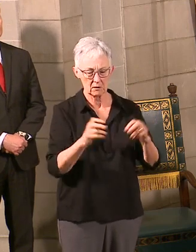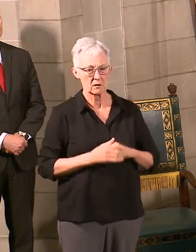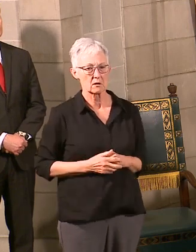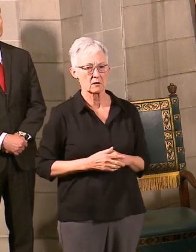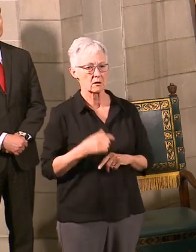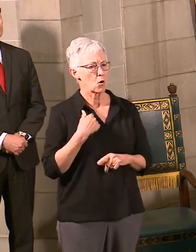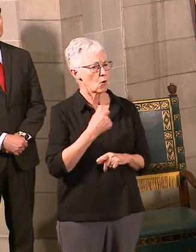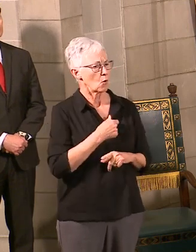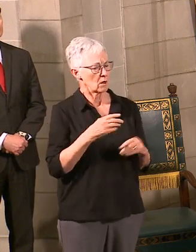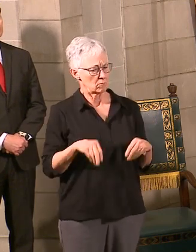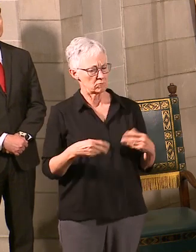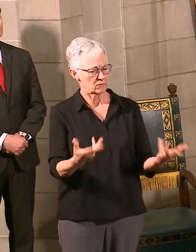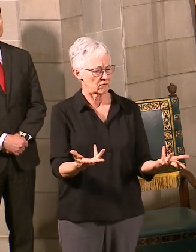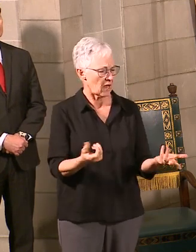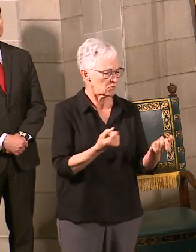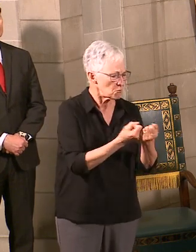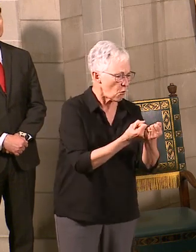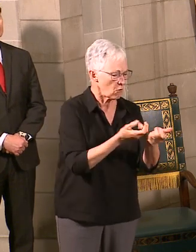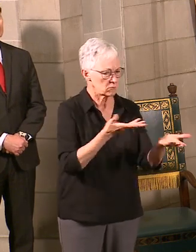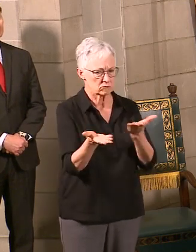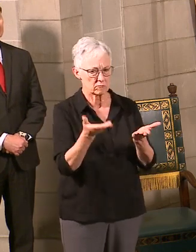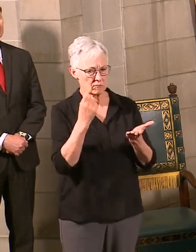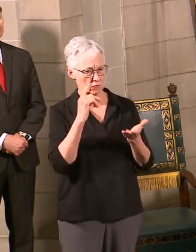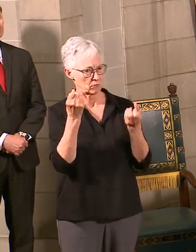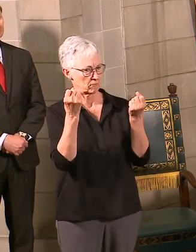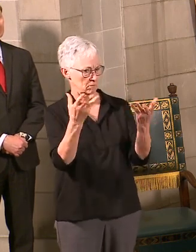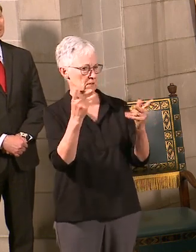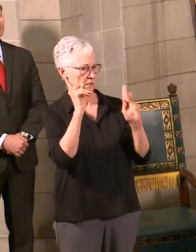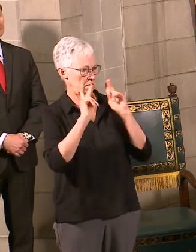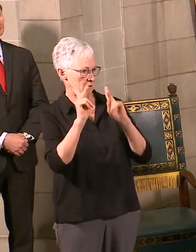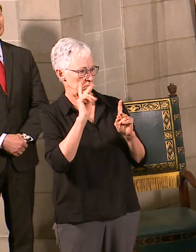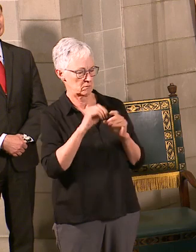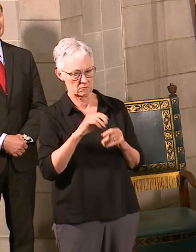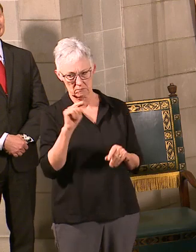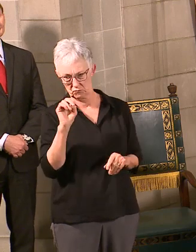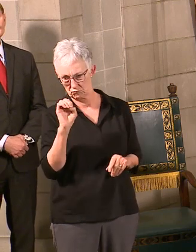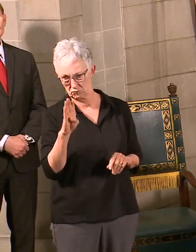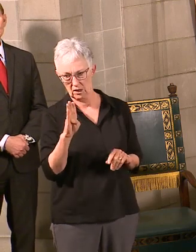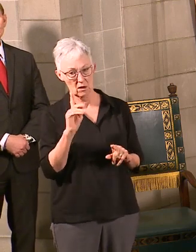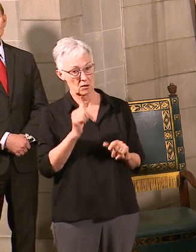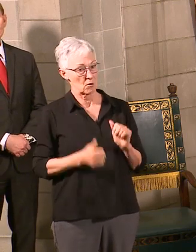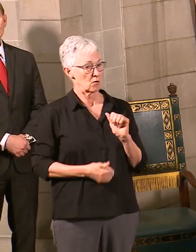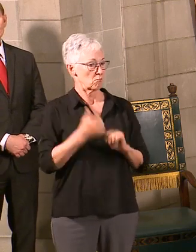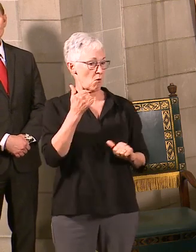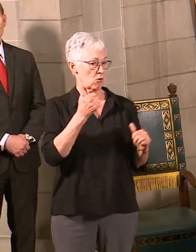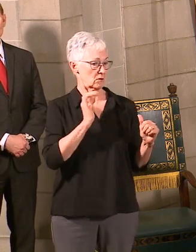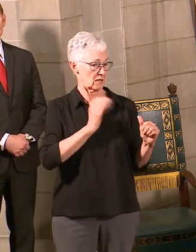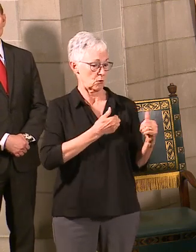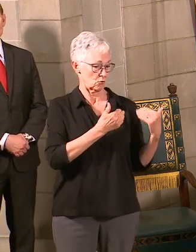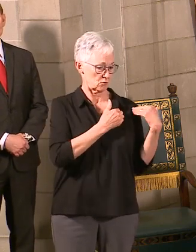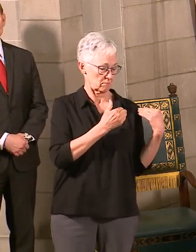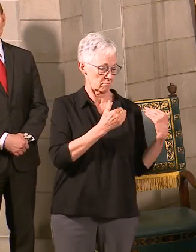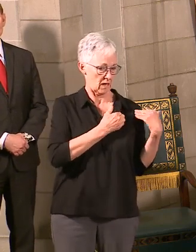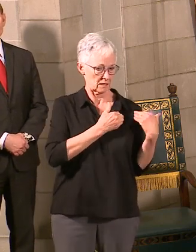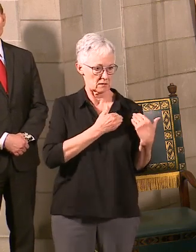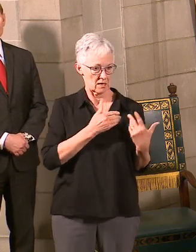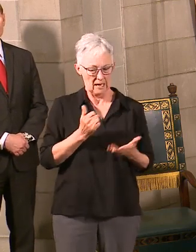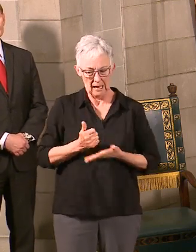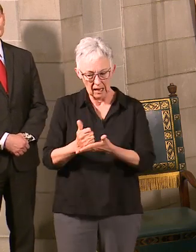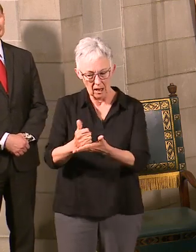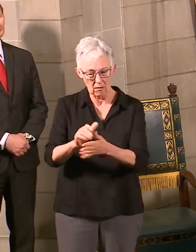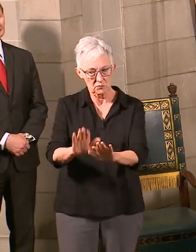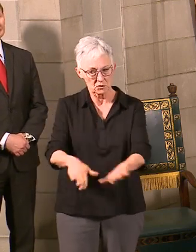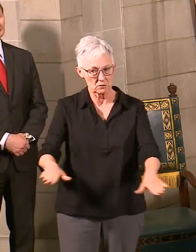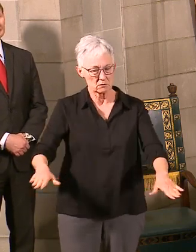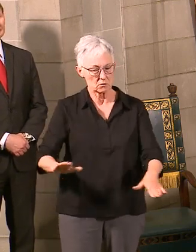support and services to many Nebraskans in need. We focus on providing children the opportunity to succeed as adults, help the